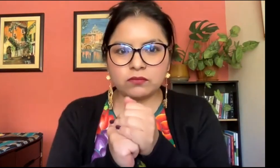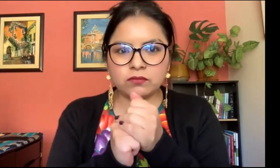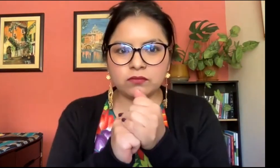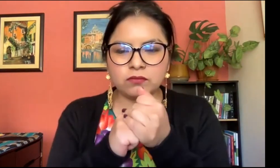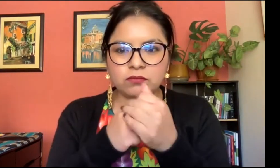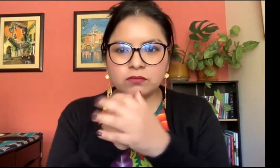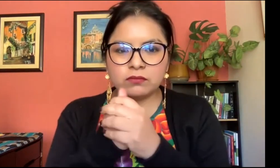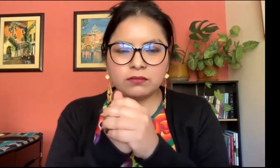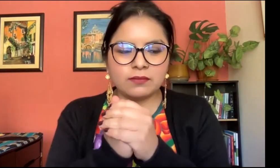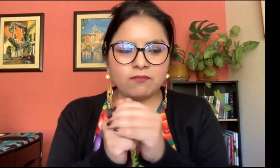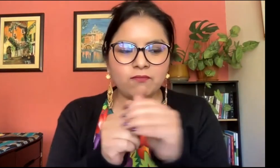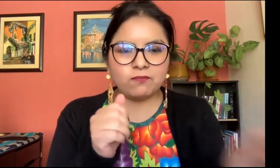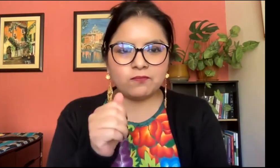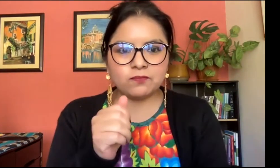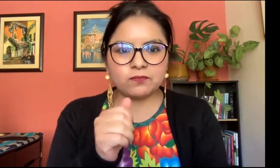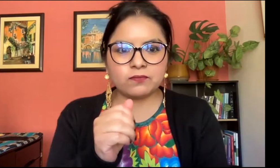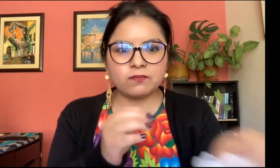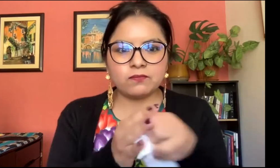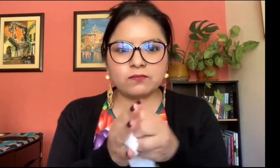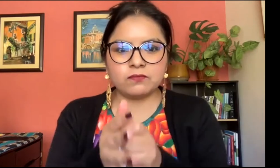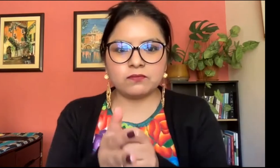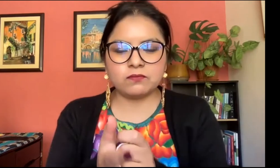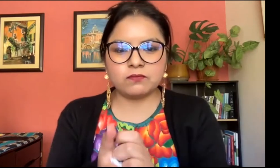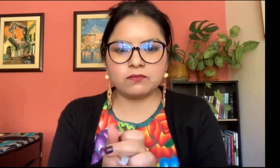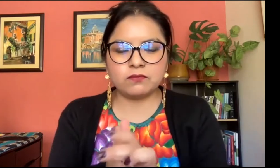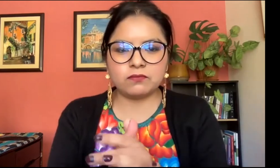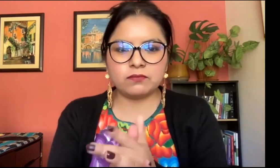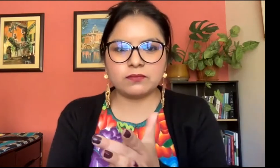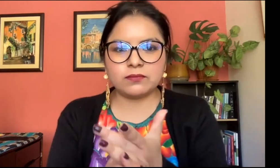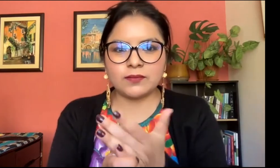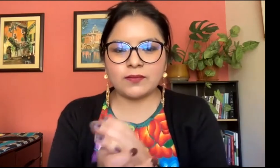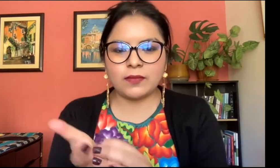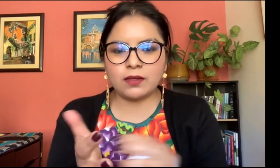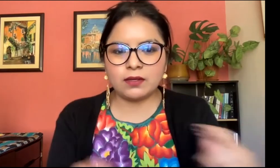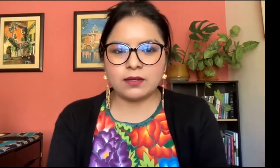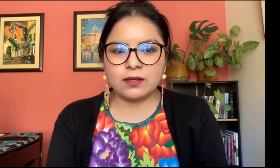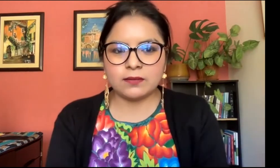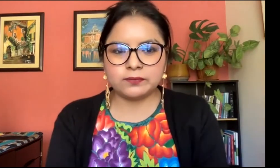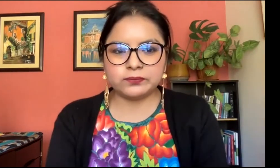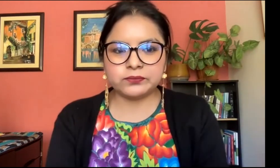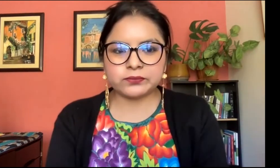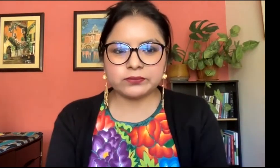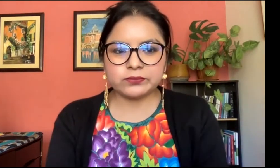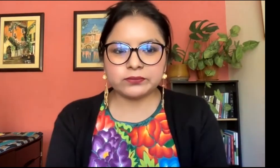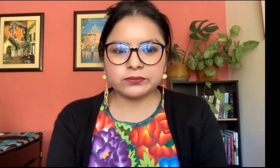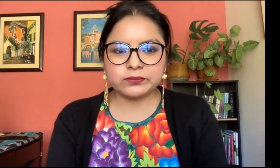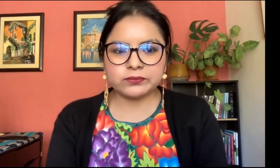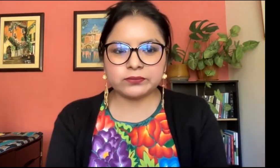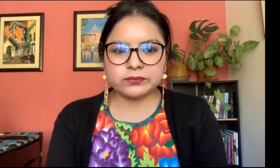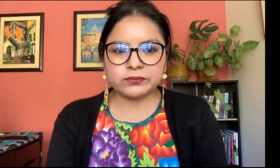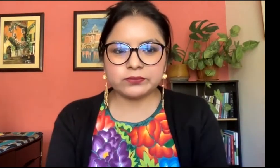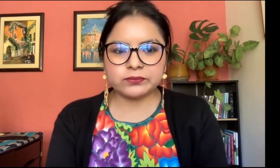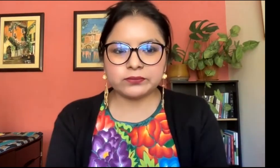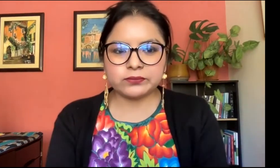youth and also with the comments made by Angelica and Liana. There are two options that we'd